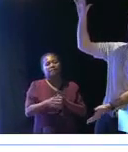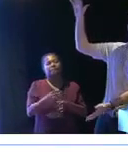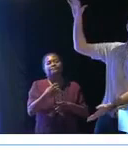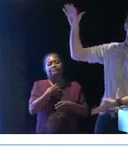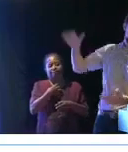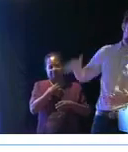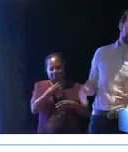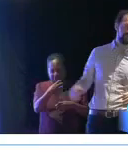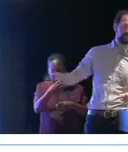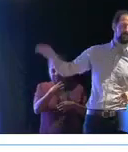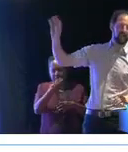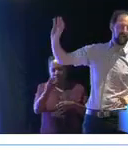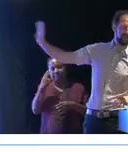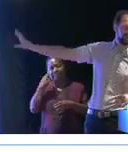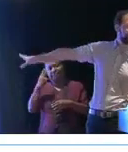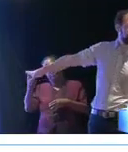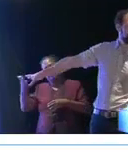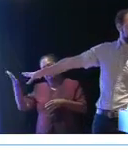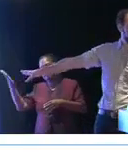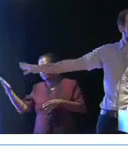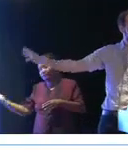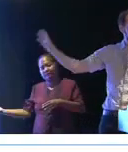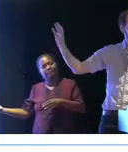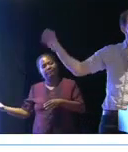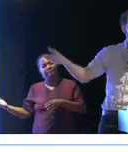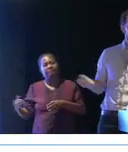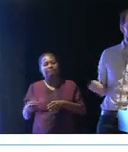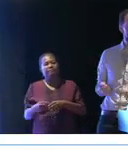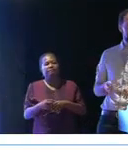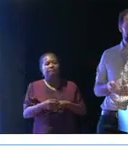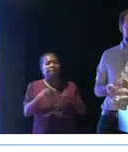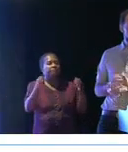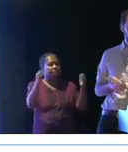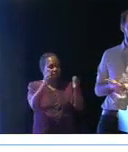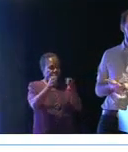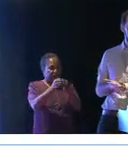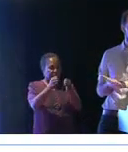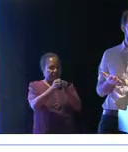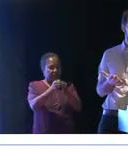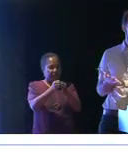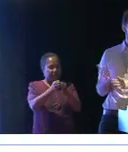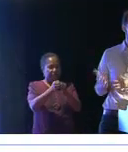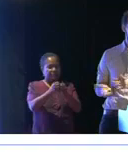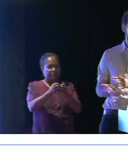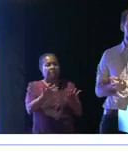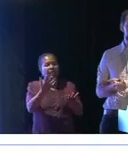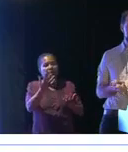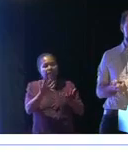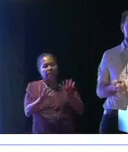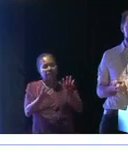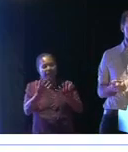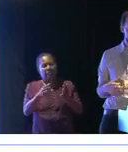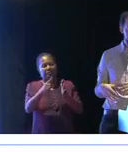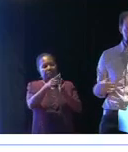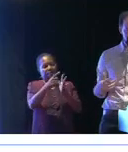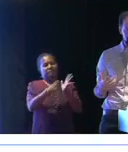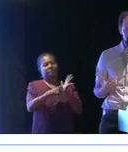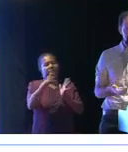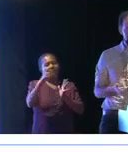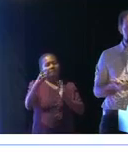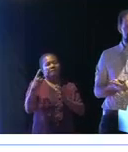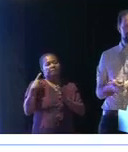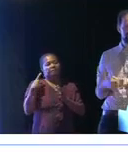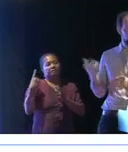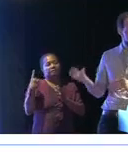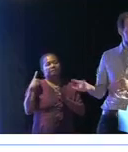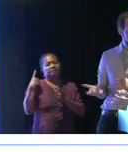this webpage than what you're seeing, but at the top there, I can see the lodgement status, and it's awaiting the IRC's reply.